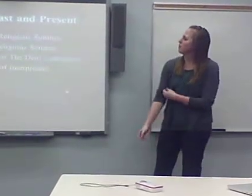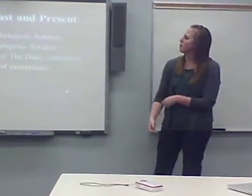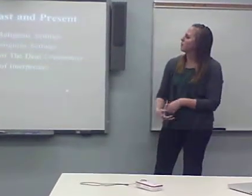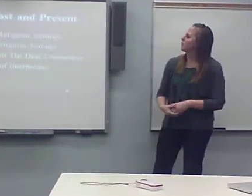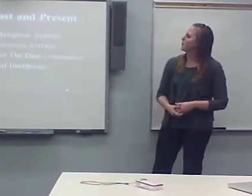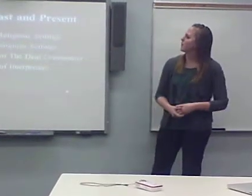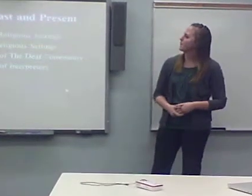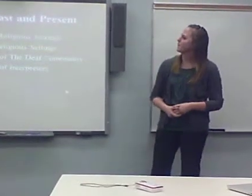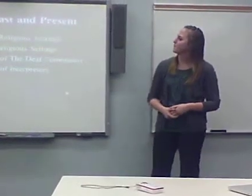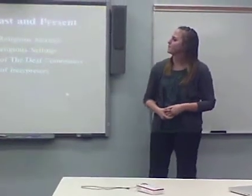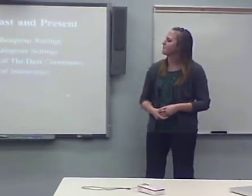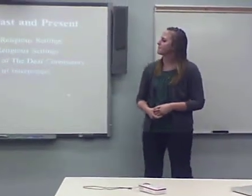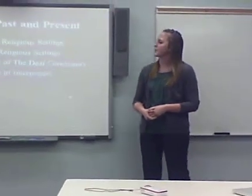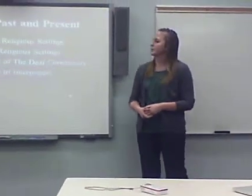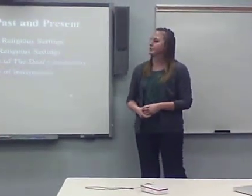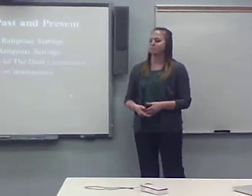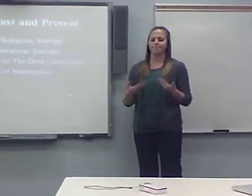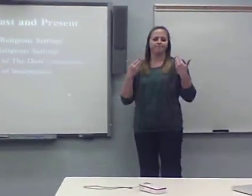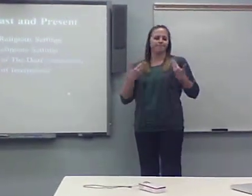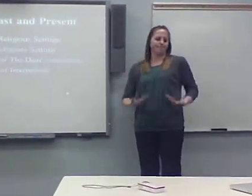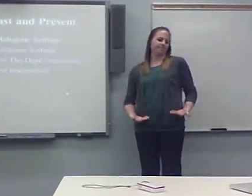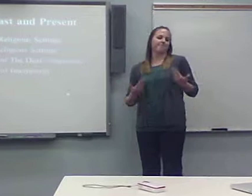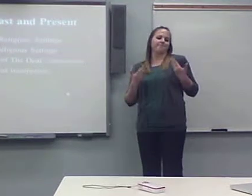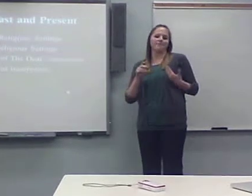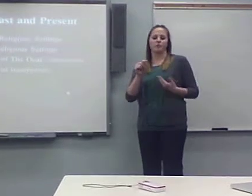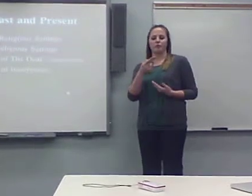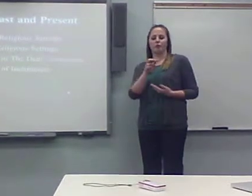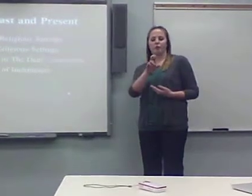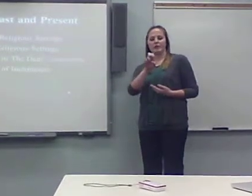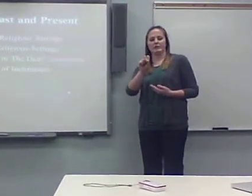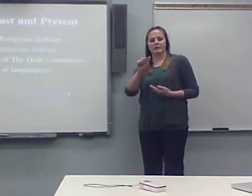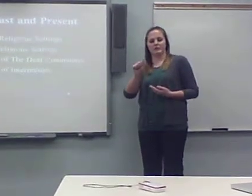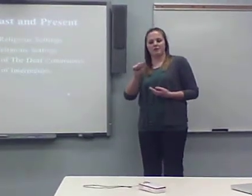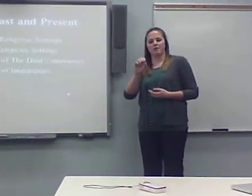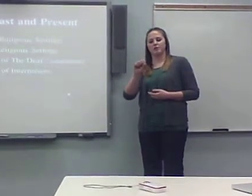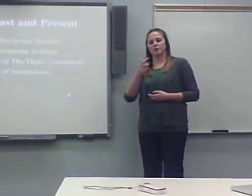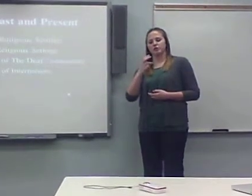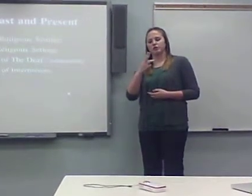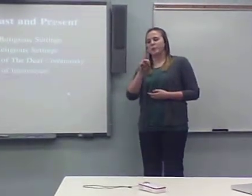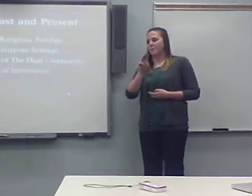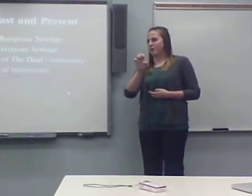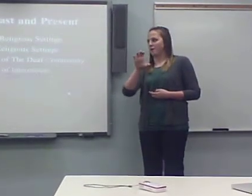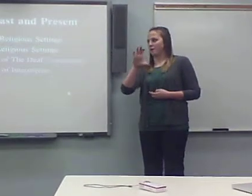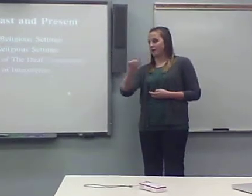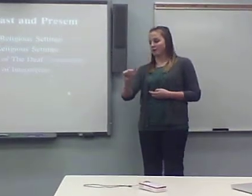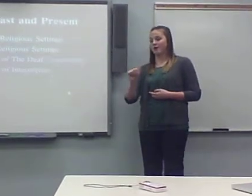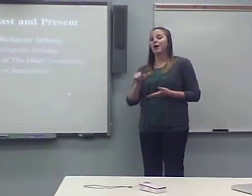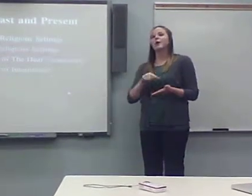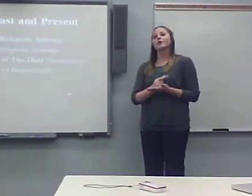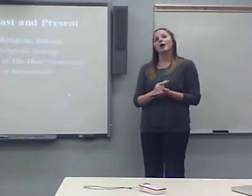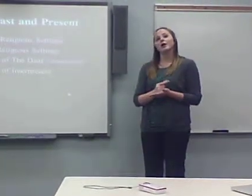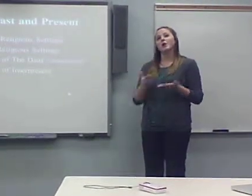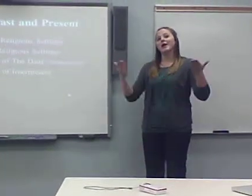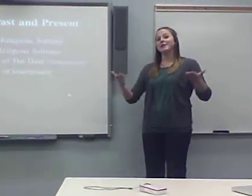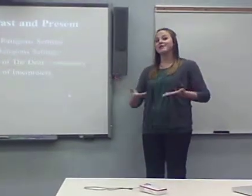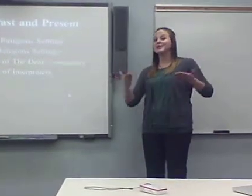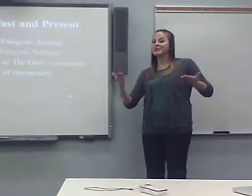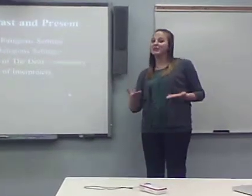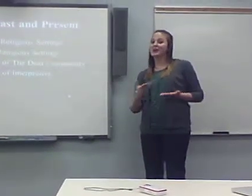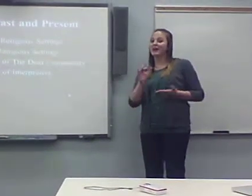Just to let you know who I am, of course I'm Teresa Schmekel. I graduated from UWM's Interpreter Training Program